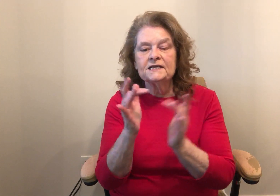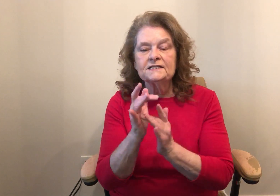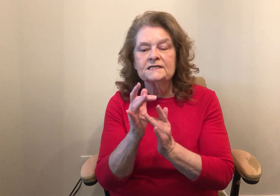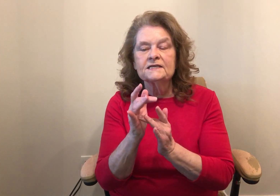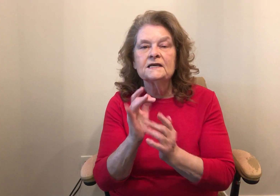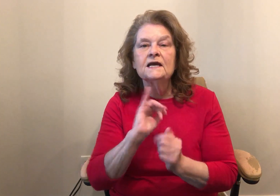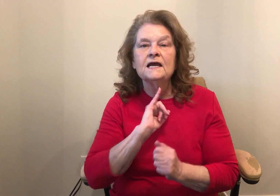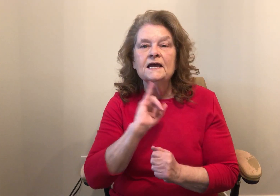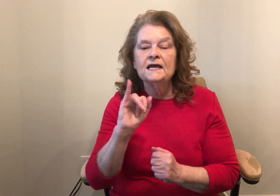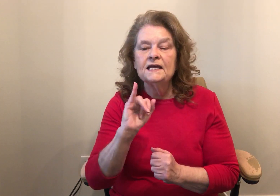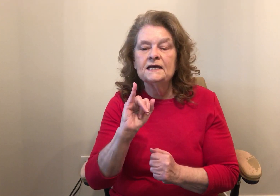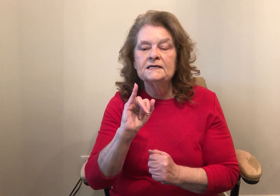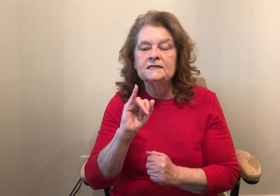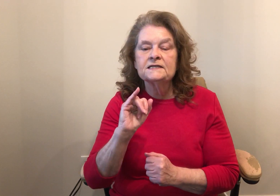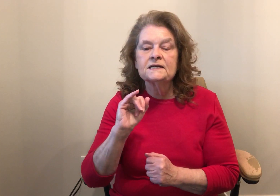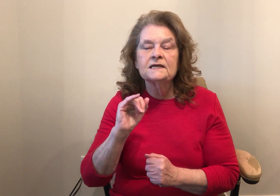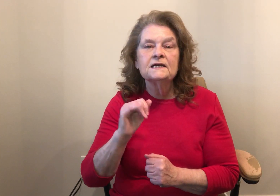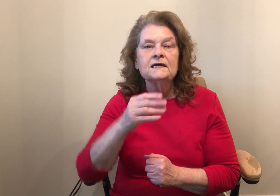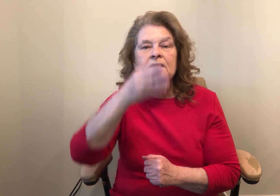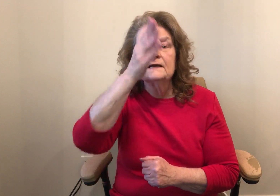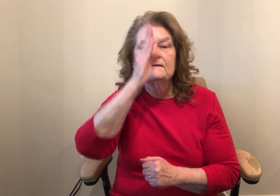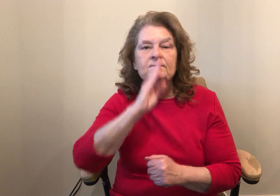Jesus is